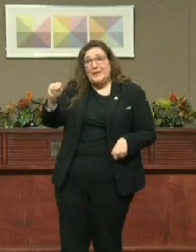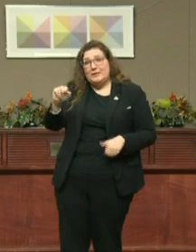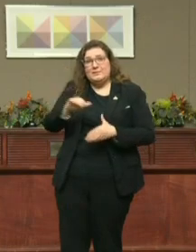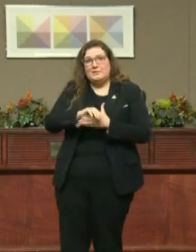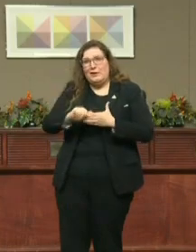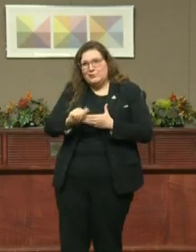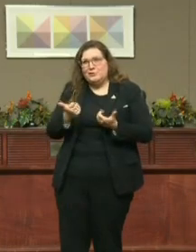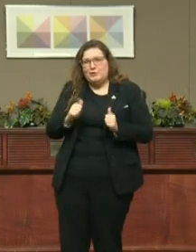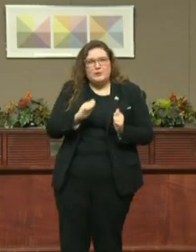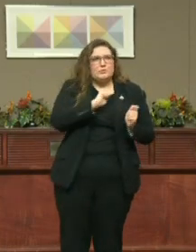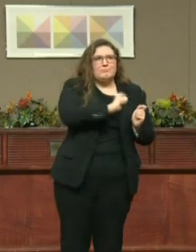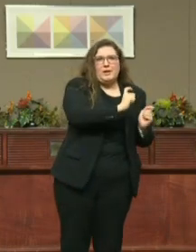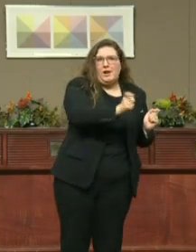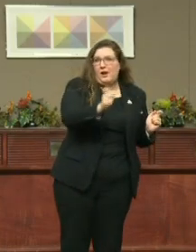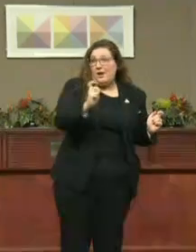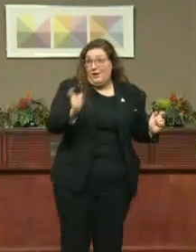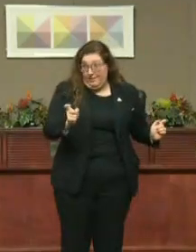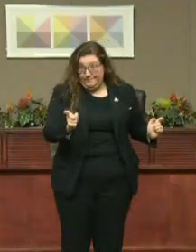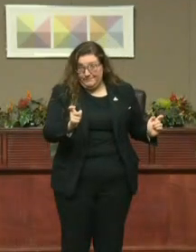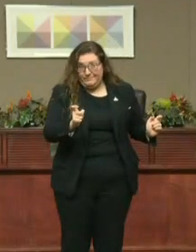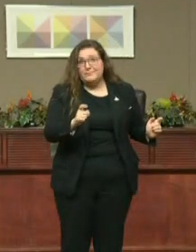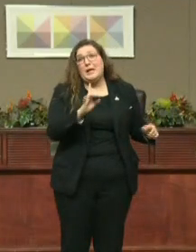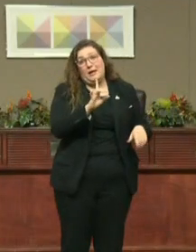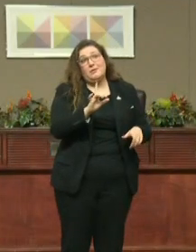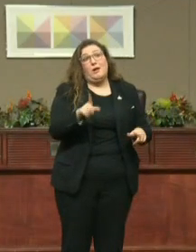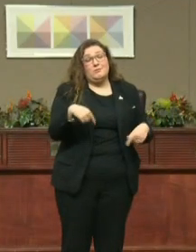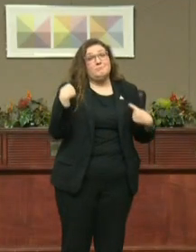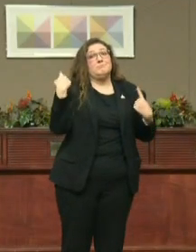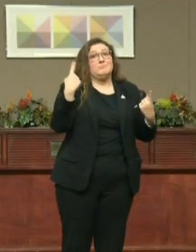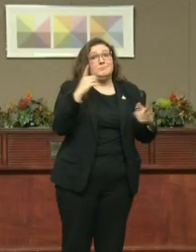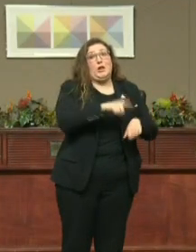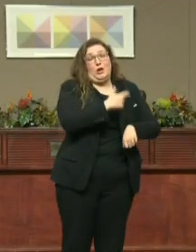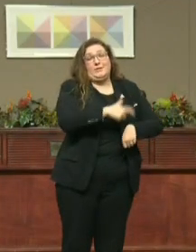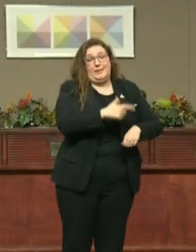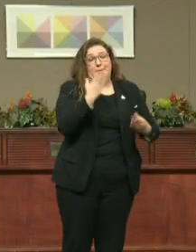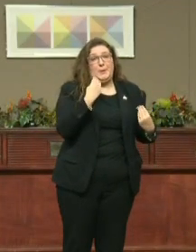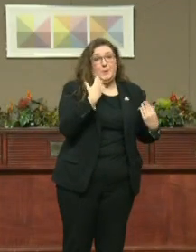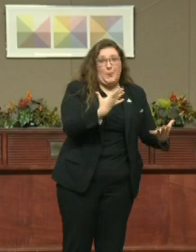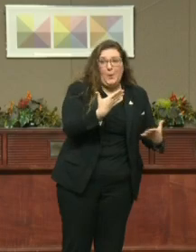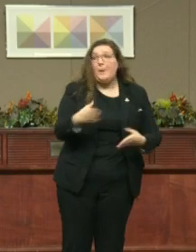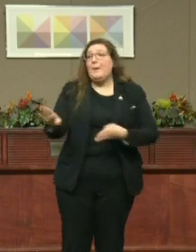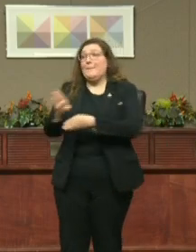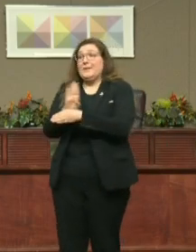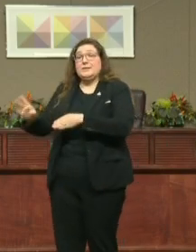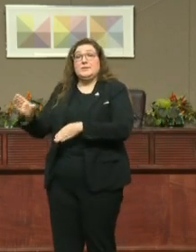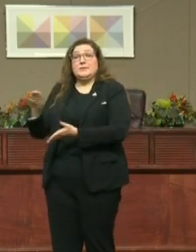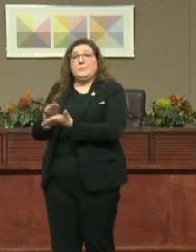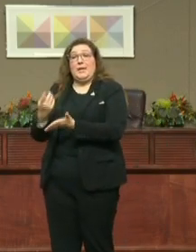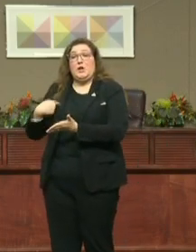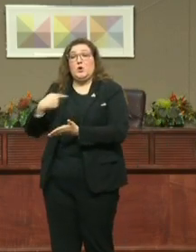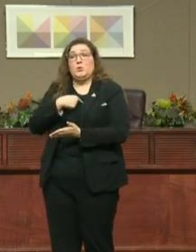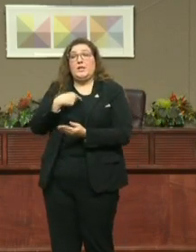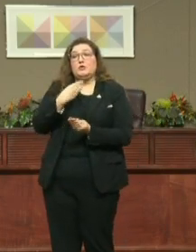we should be cutting checks soon to individual businesses. I believe that